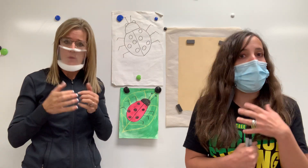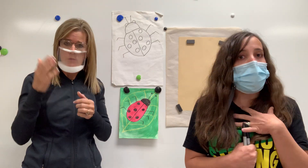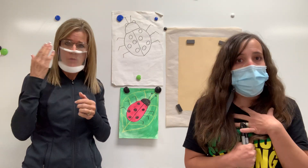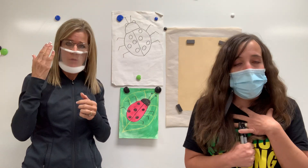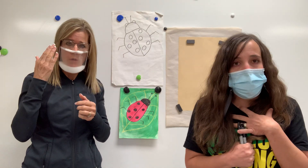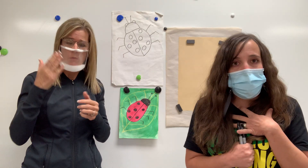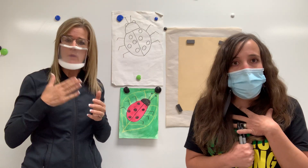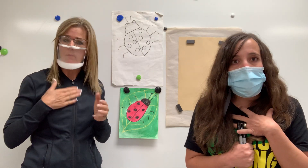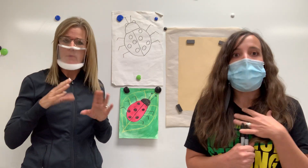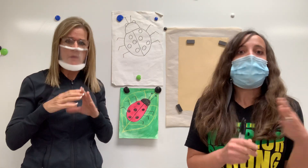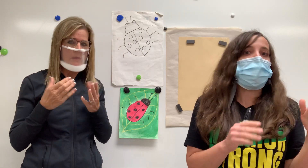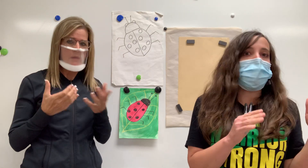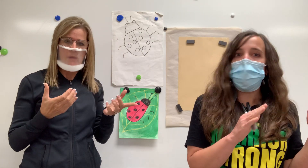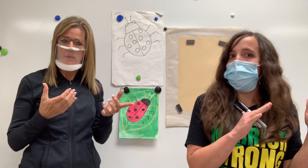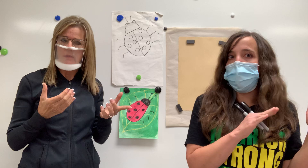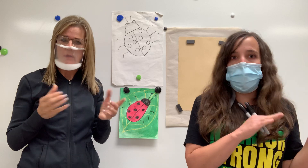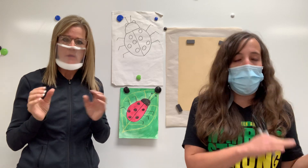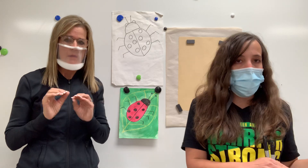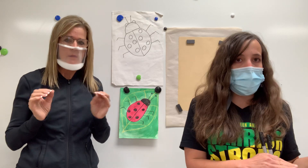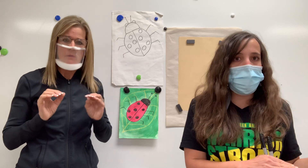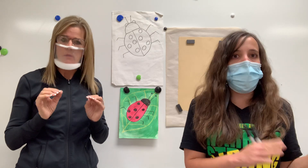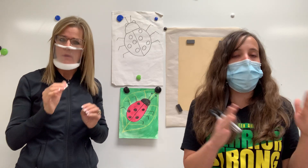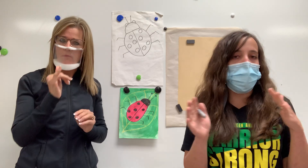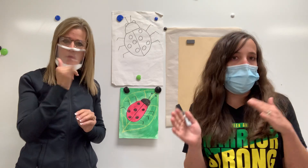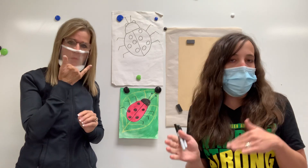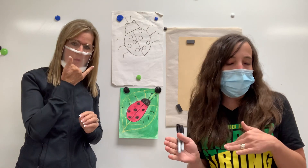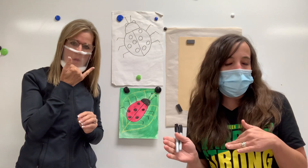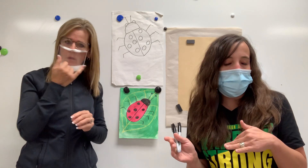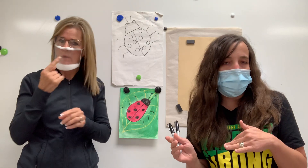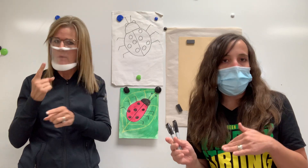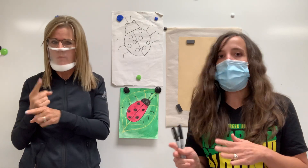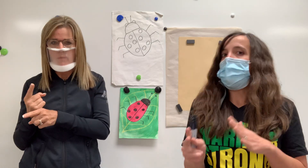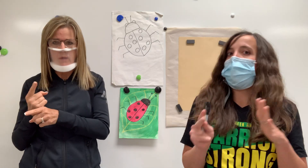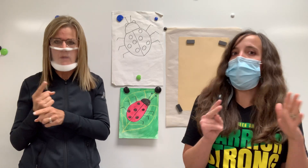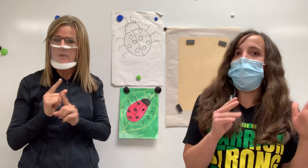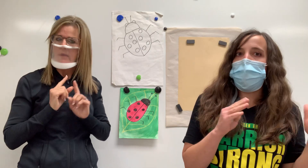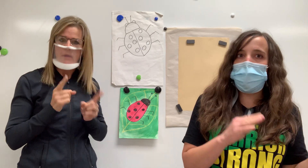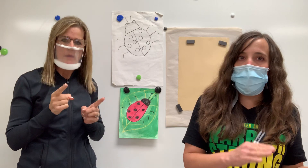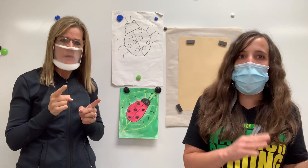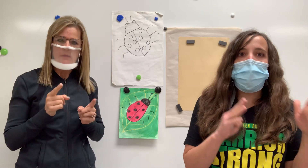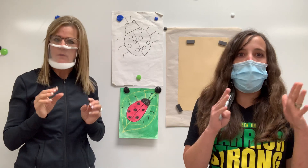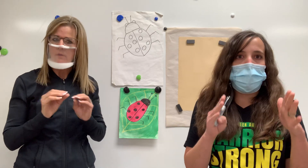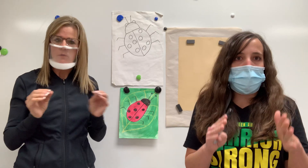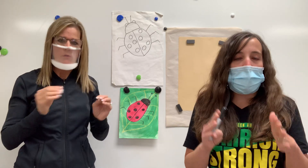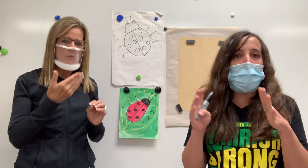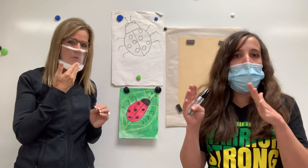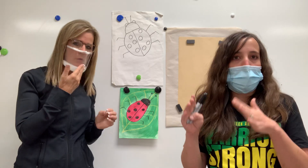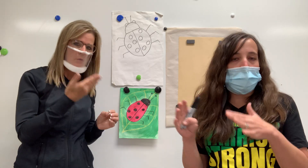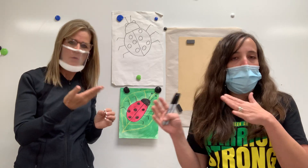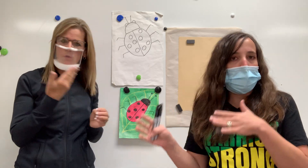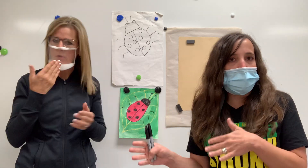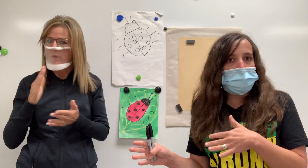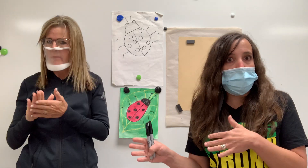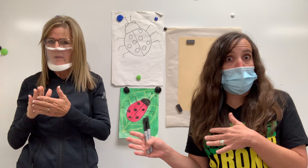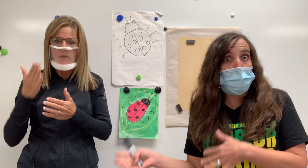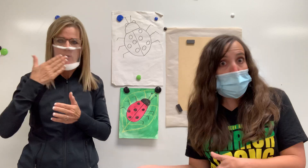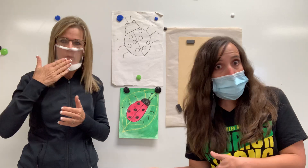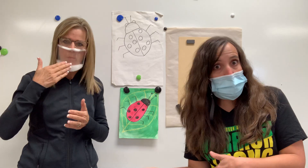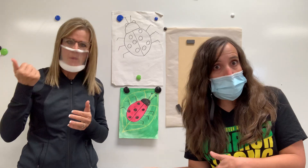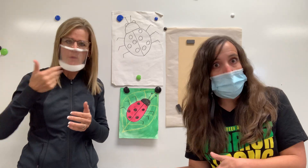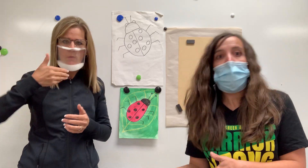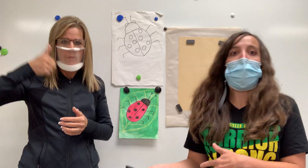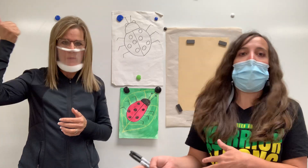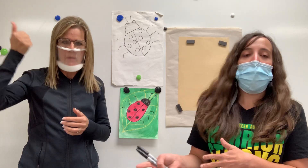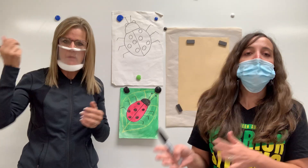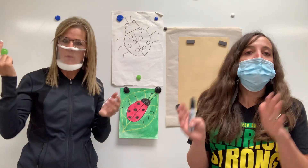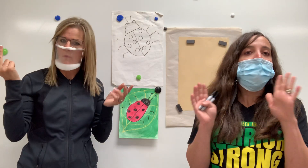guys, in my classroom, there's never wrong answers or right answers. There's no good or bad or better or best or